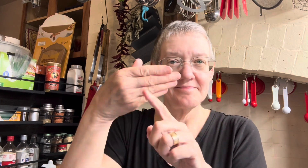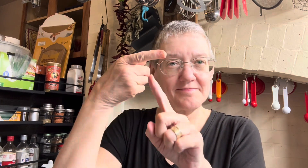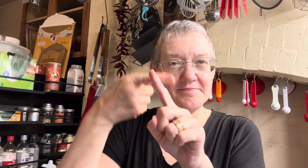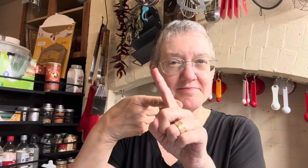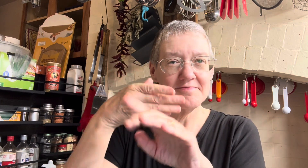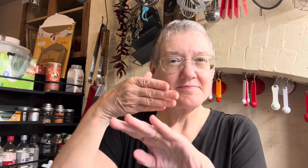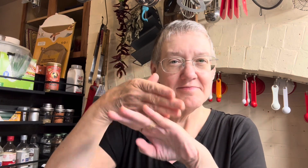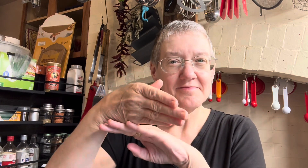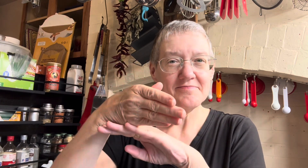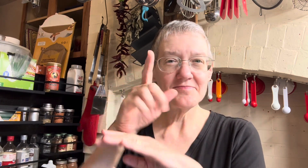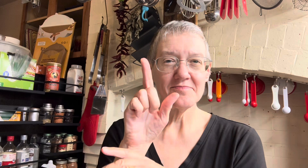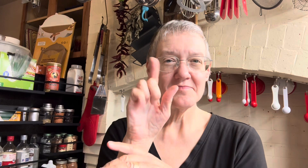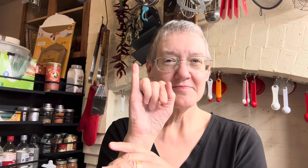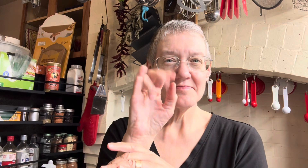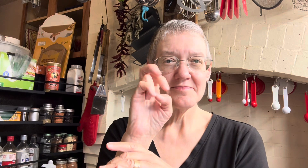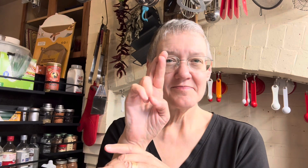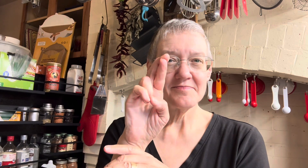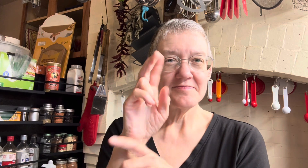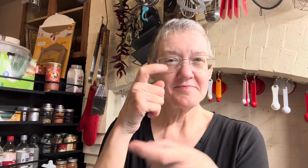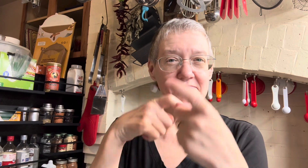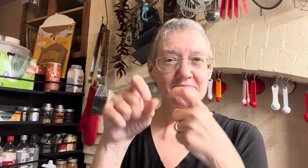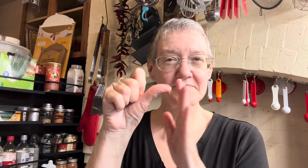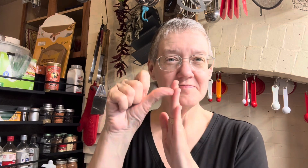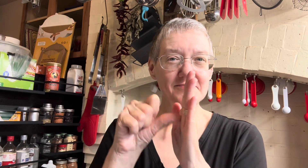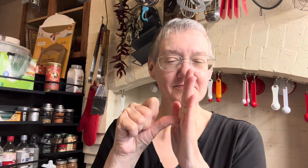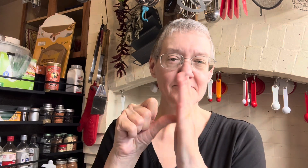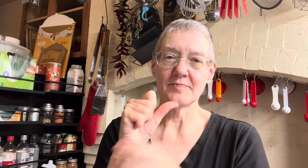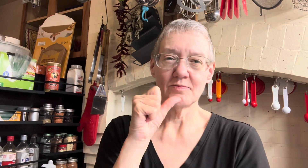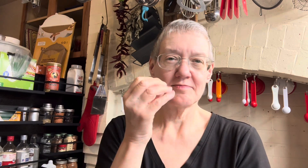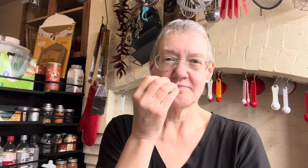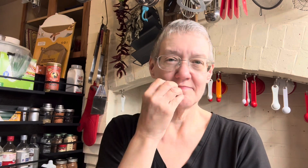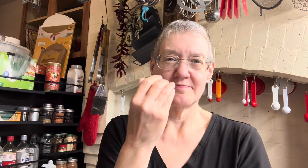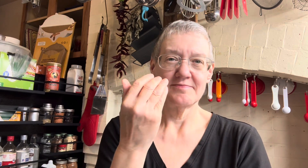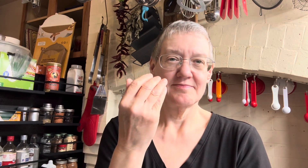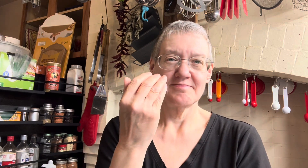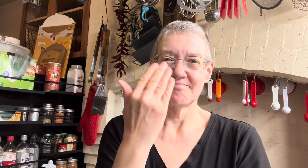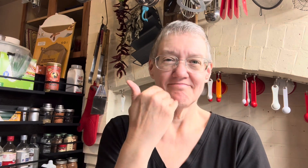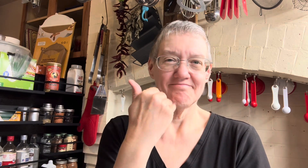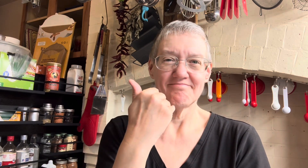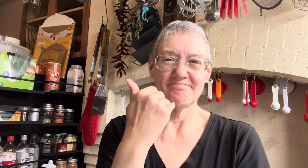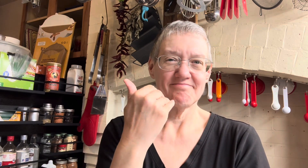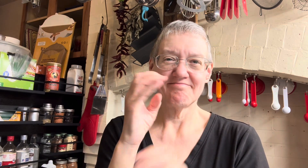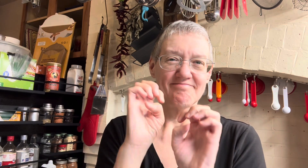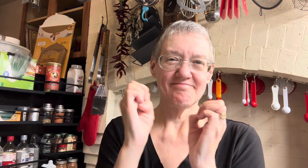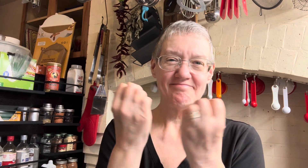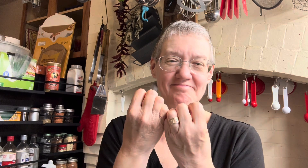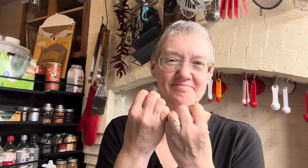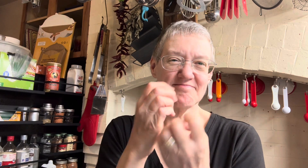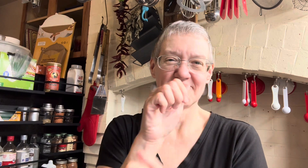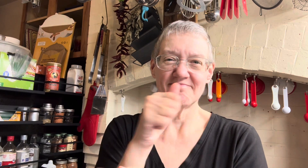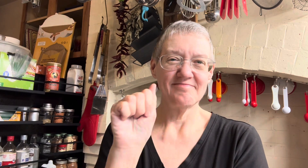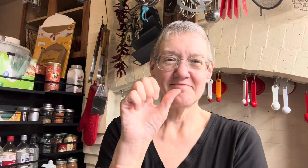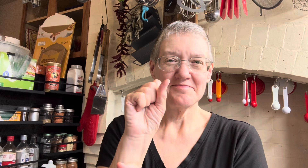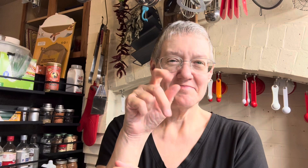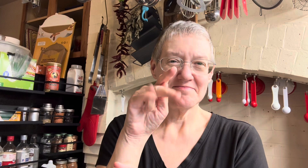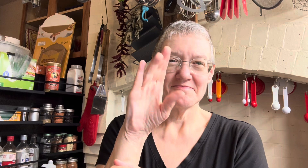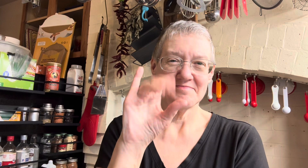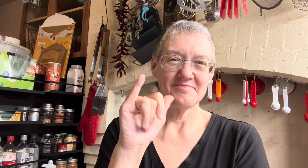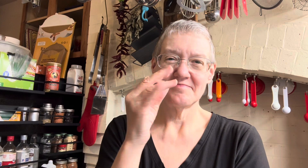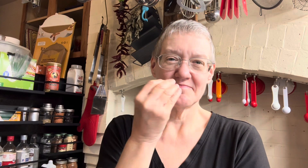more enchiladas for the next few weeks, but after his liver transplant surgery, he won't eat enchiladas. He won't eat any spicy